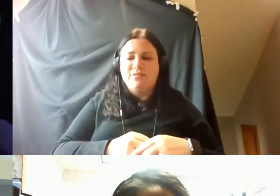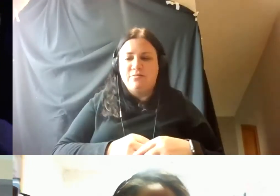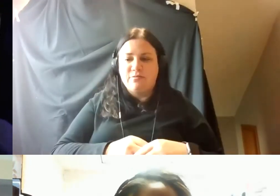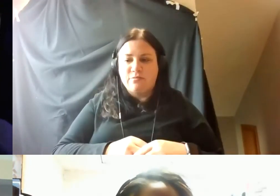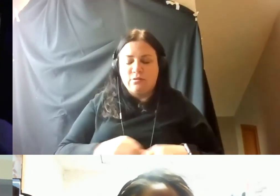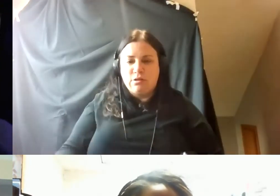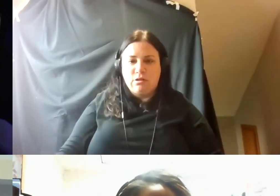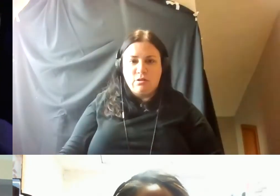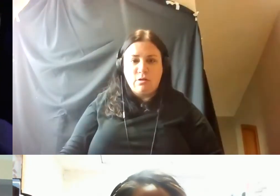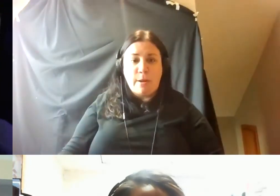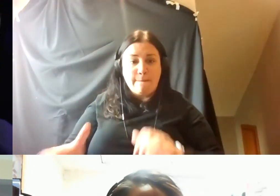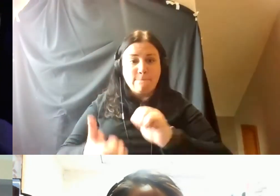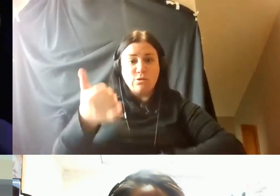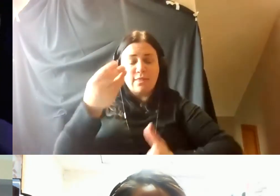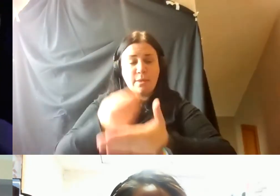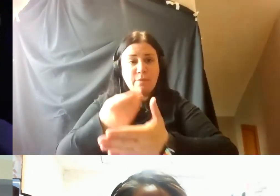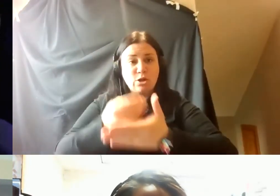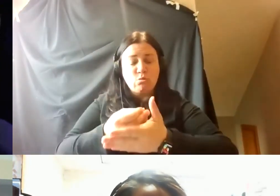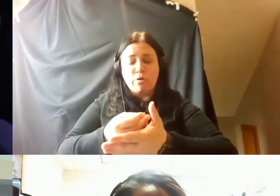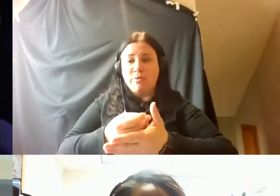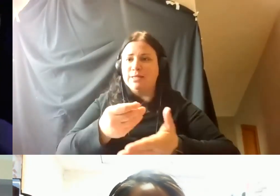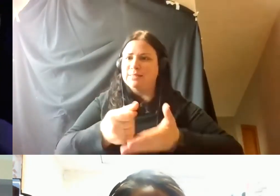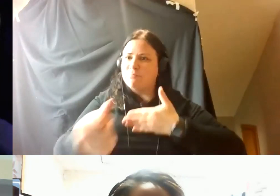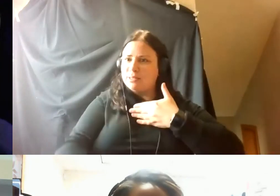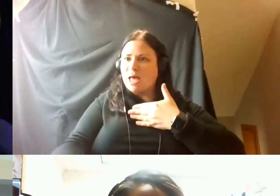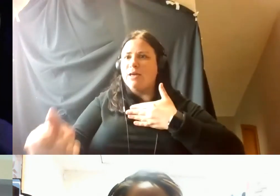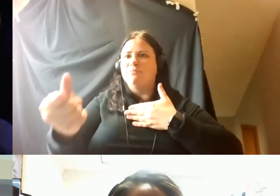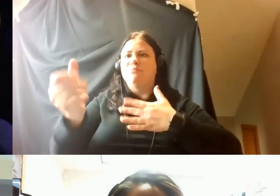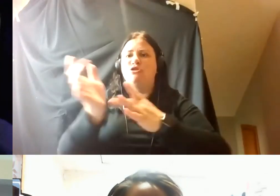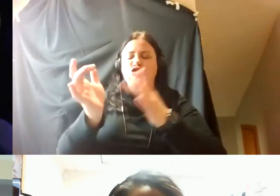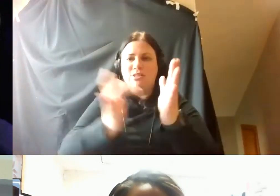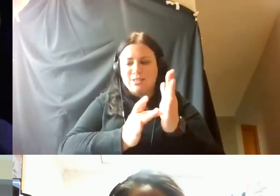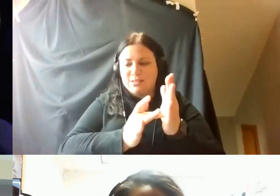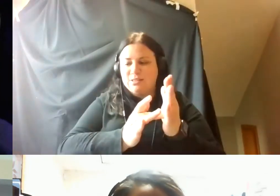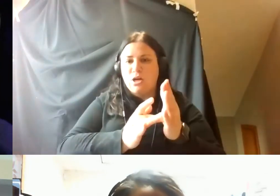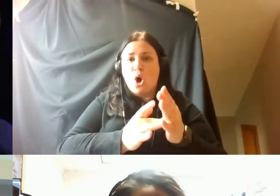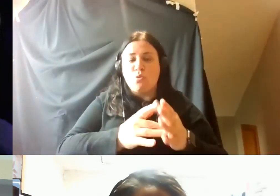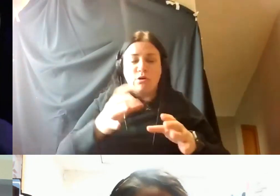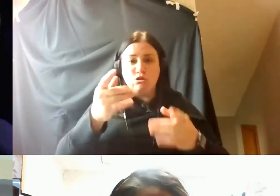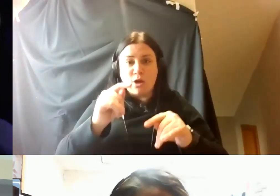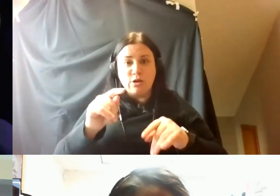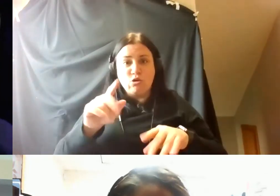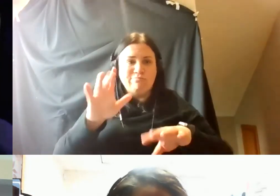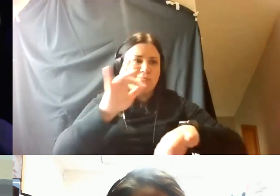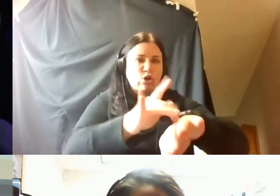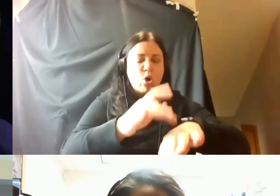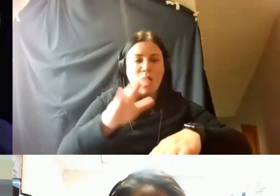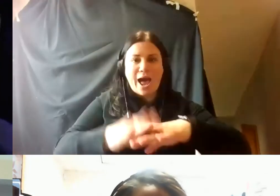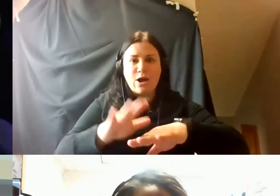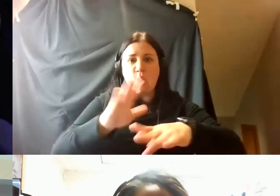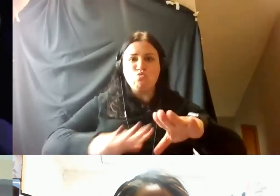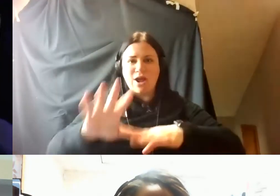It's probably most of that money is going to be spent on getting Jesus, probably resurrecting. Mm-hmm. Probably do this around Easter or something like that. Resurrect